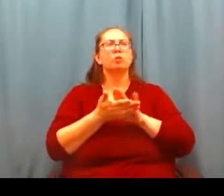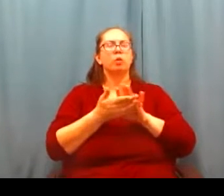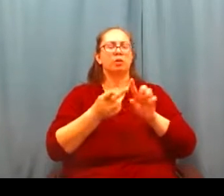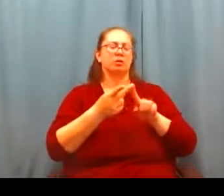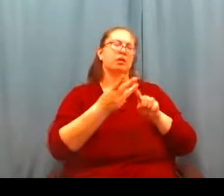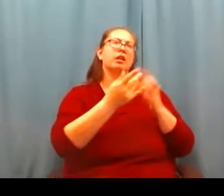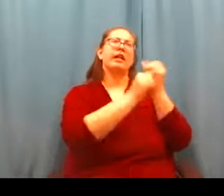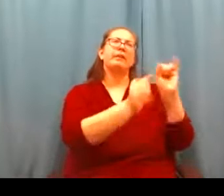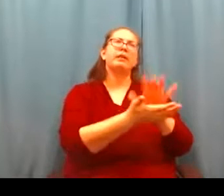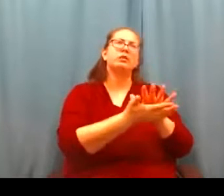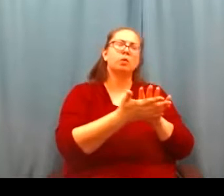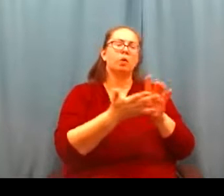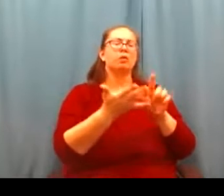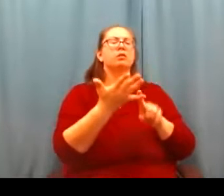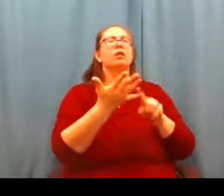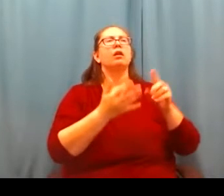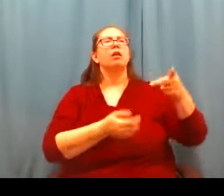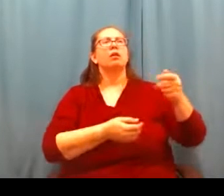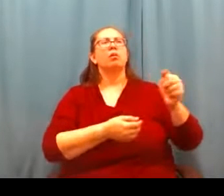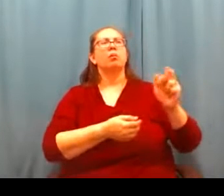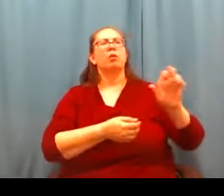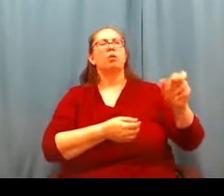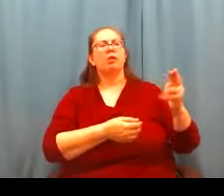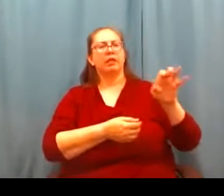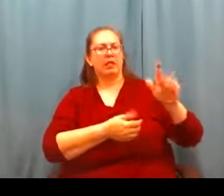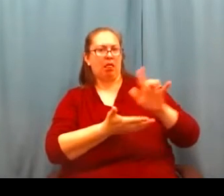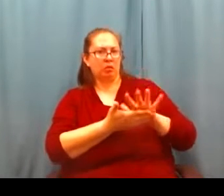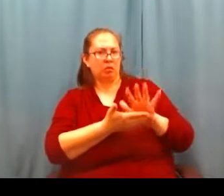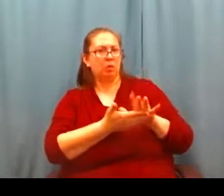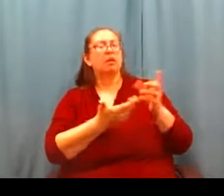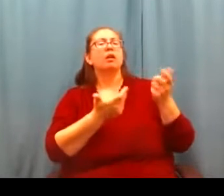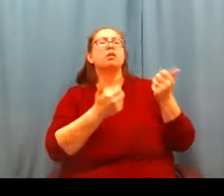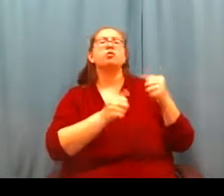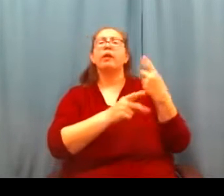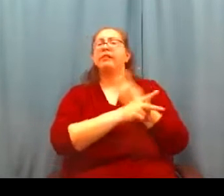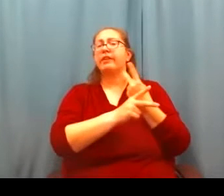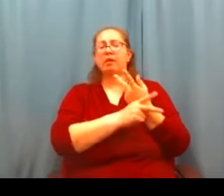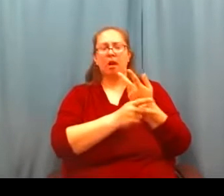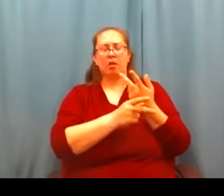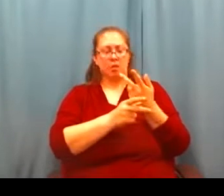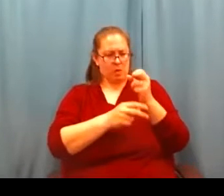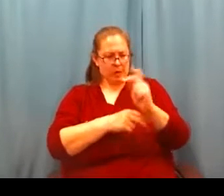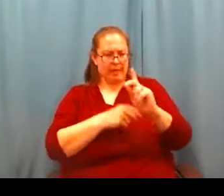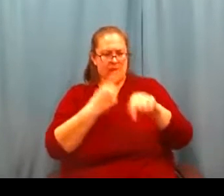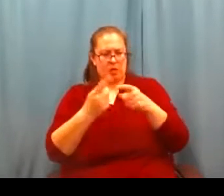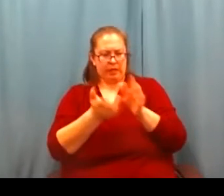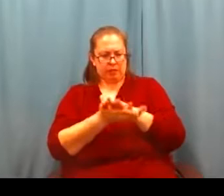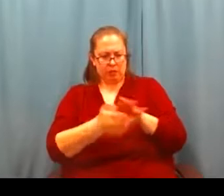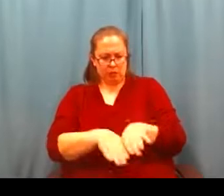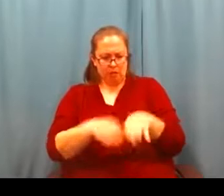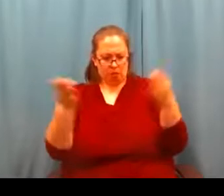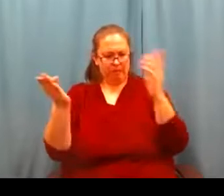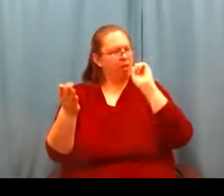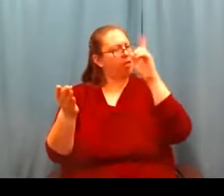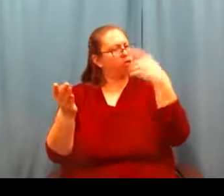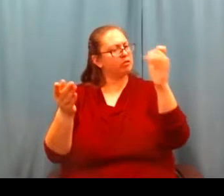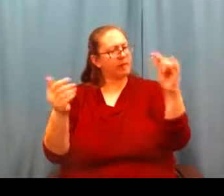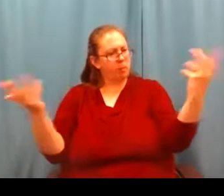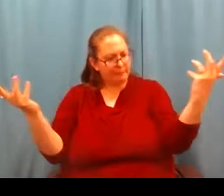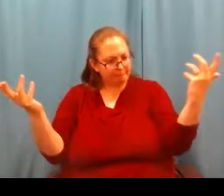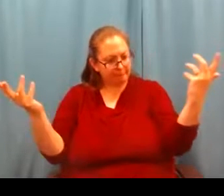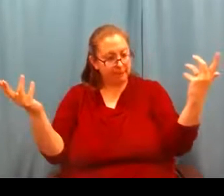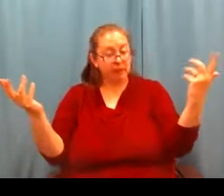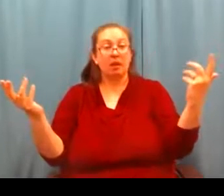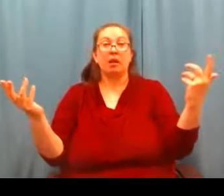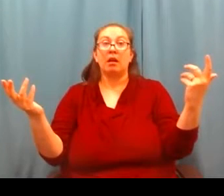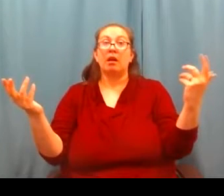are all trying to figure out what school reopening looks like. I don't believe there's anybody who's thinking